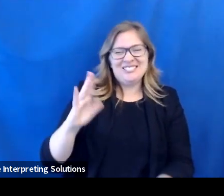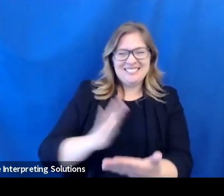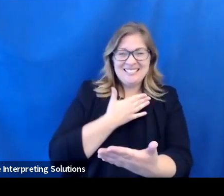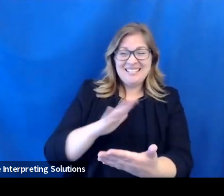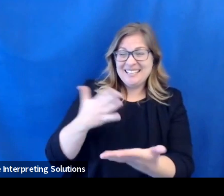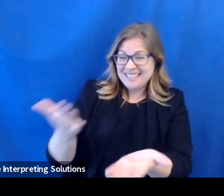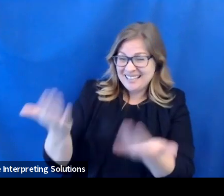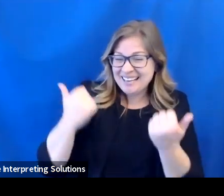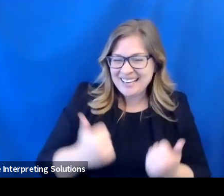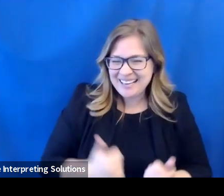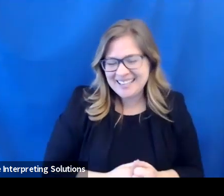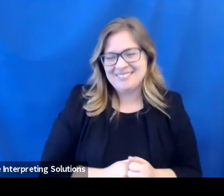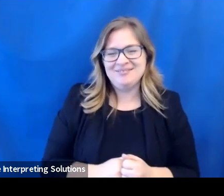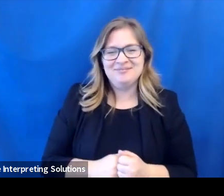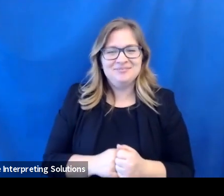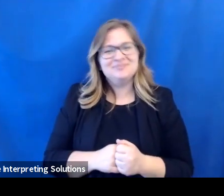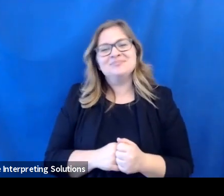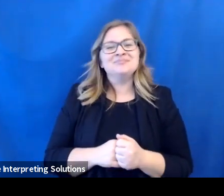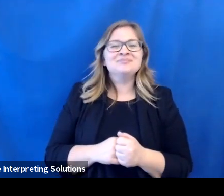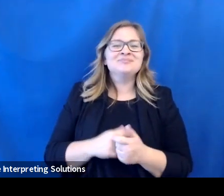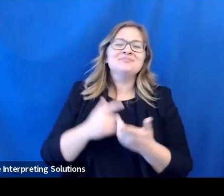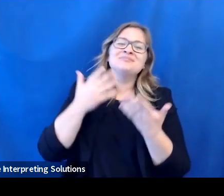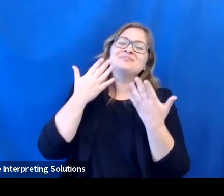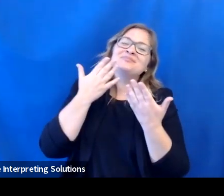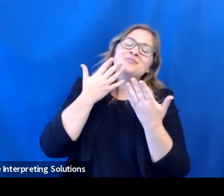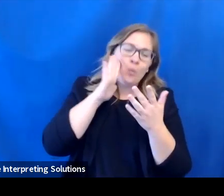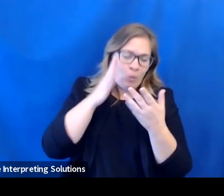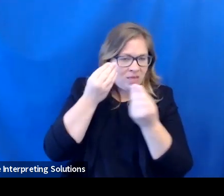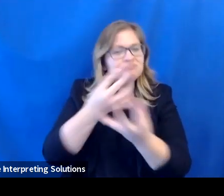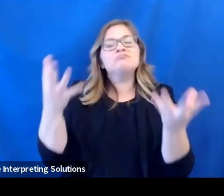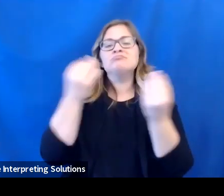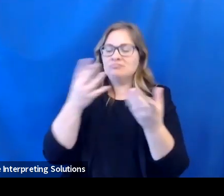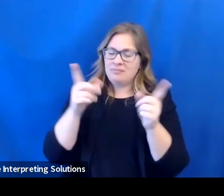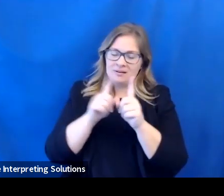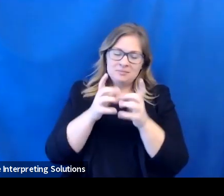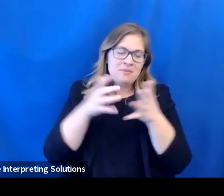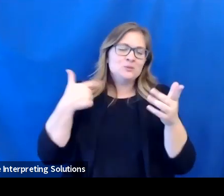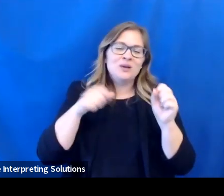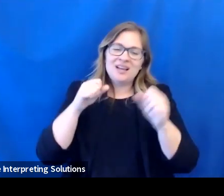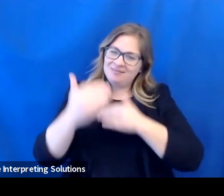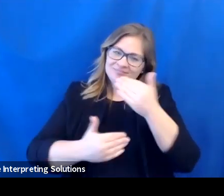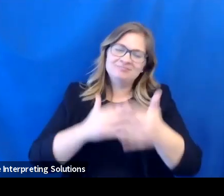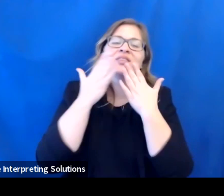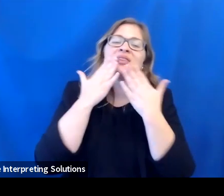Goodbye. That was today's COVID-19 briefing by state leaders.